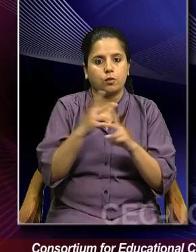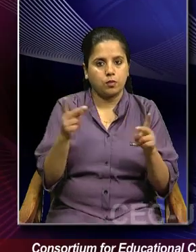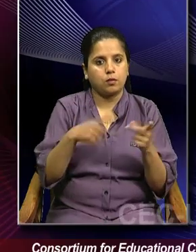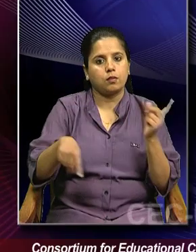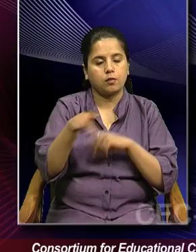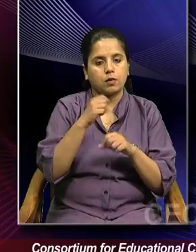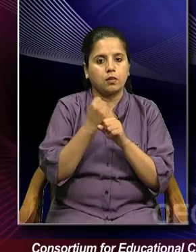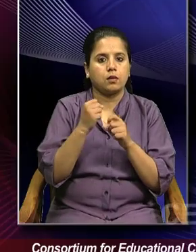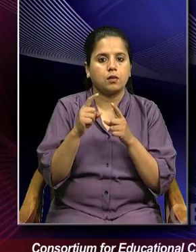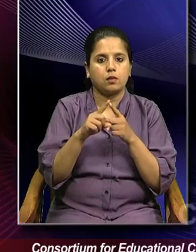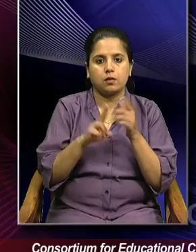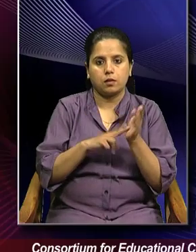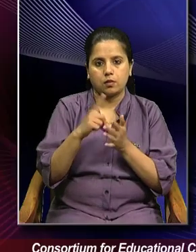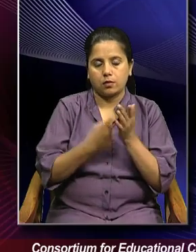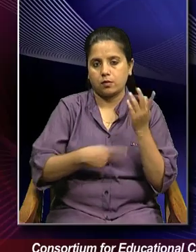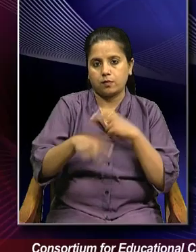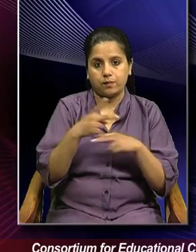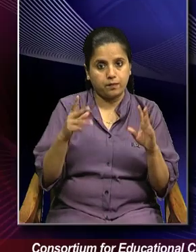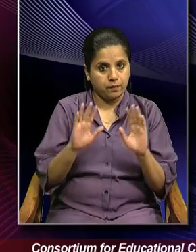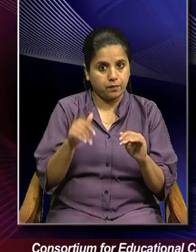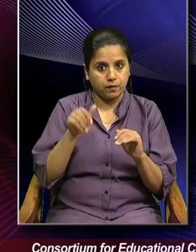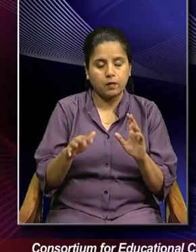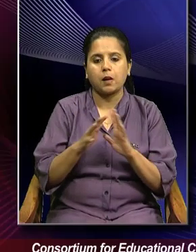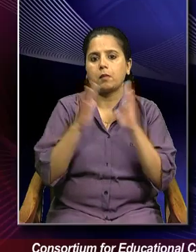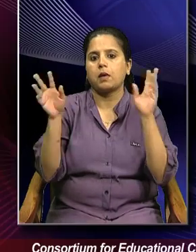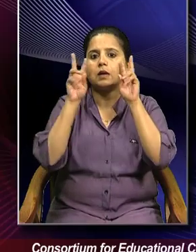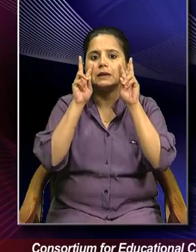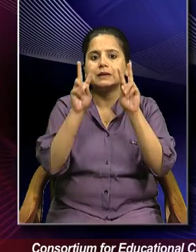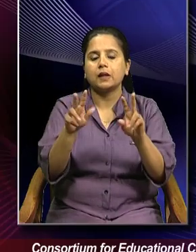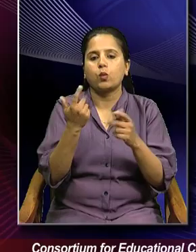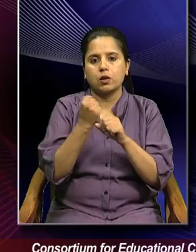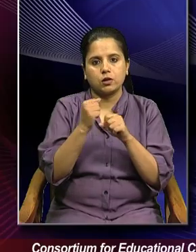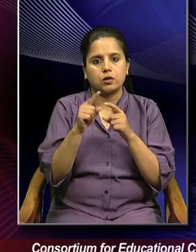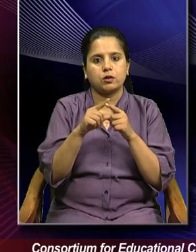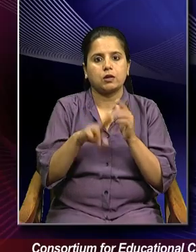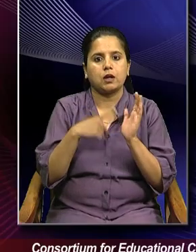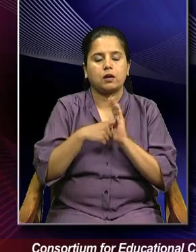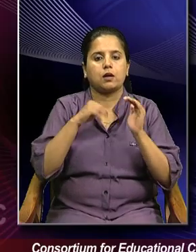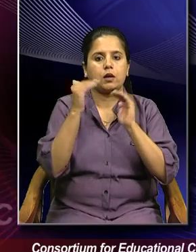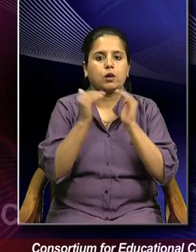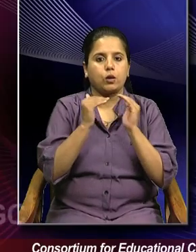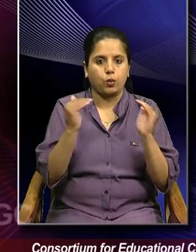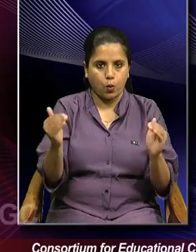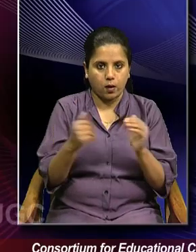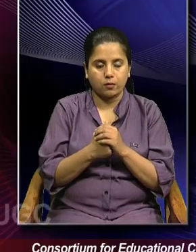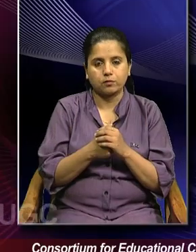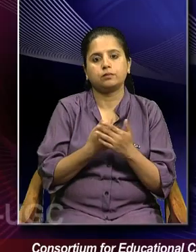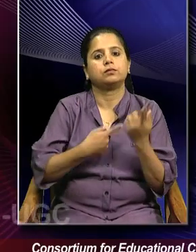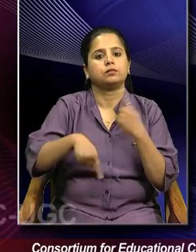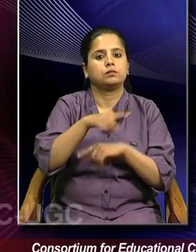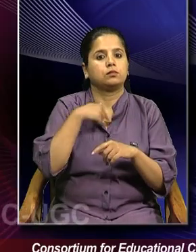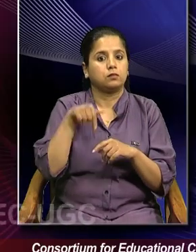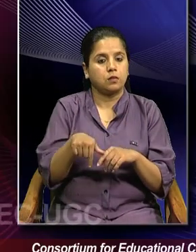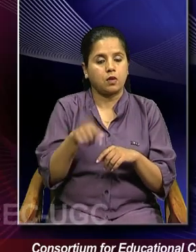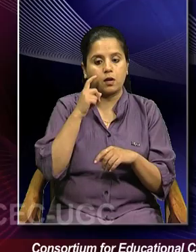development, and above all, look at the big picture of gender equality, that how gender